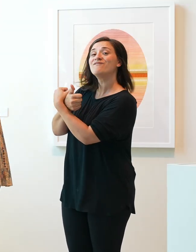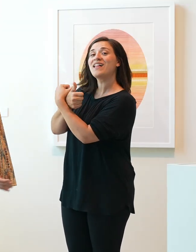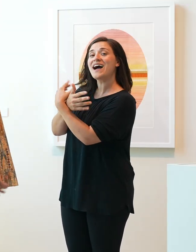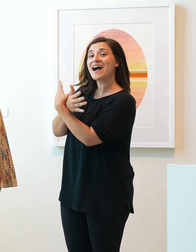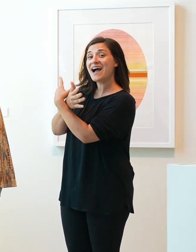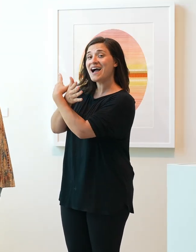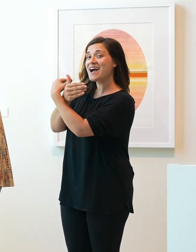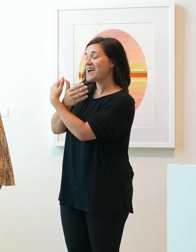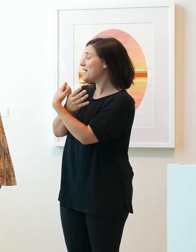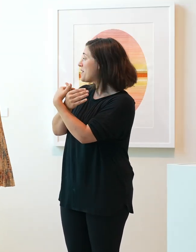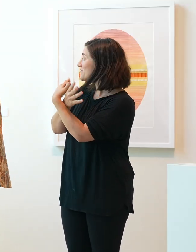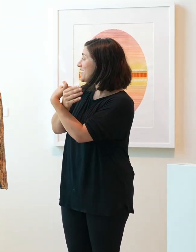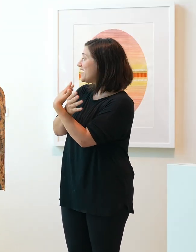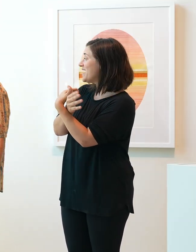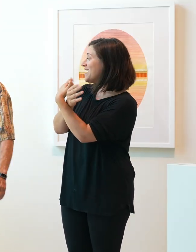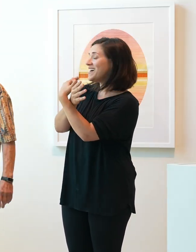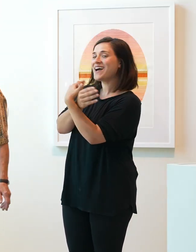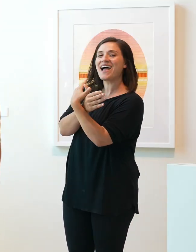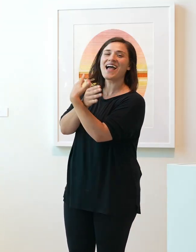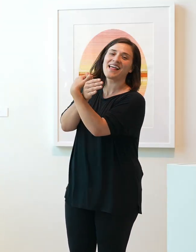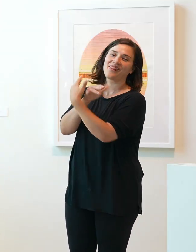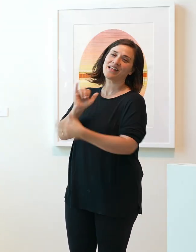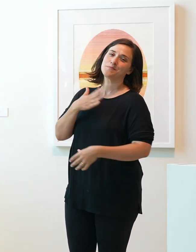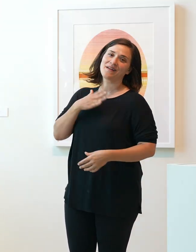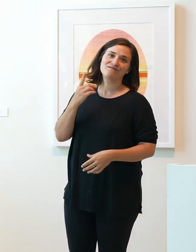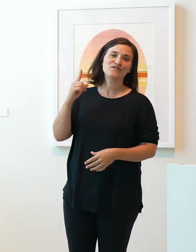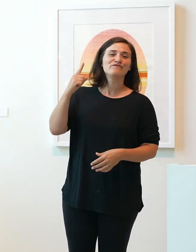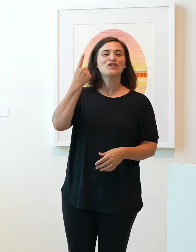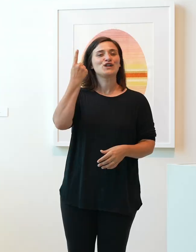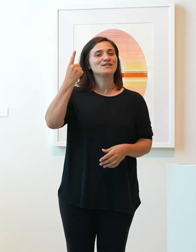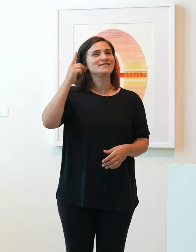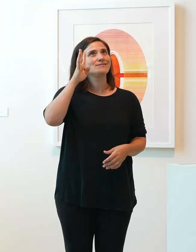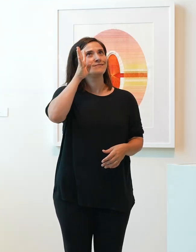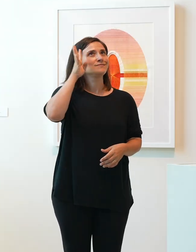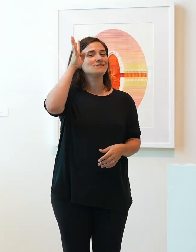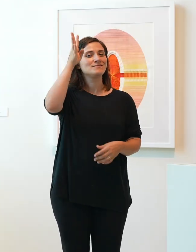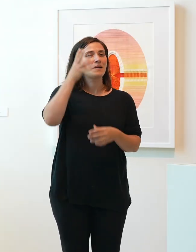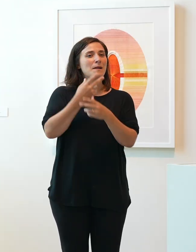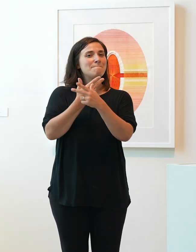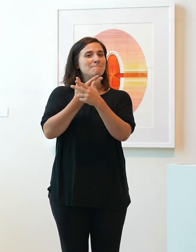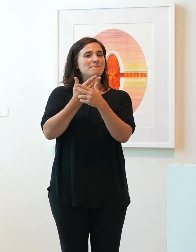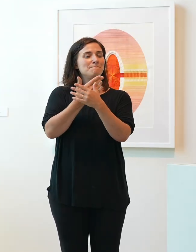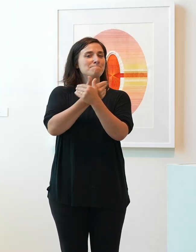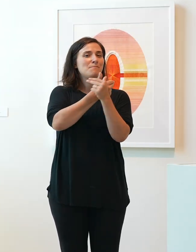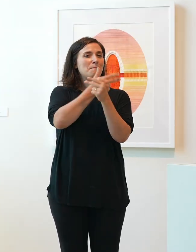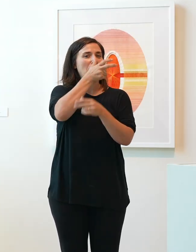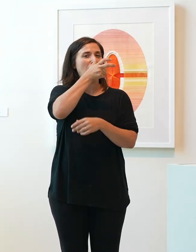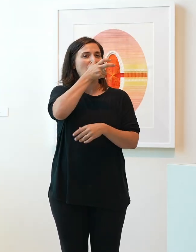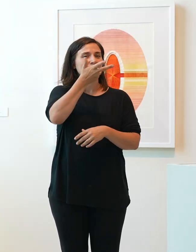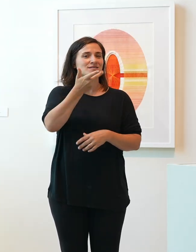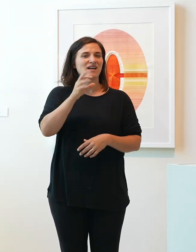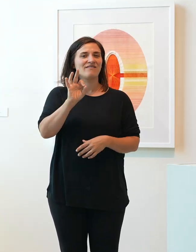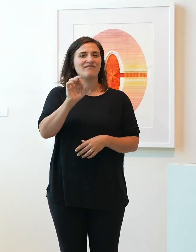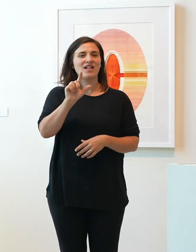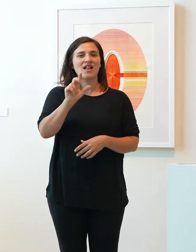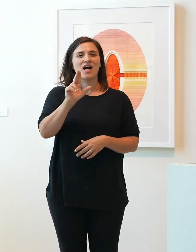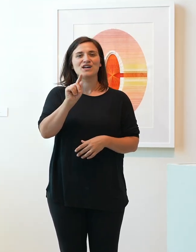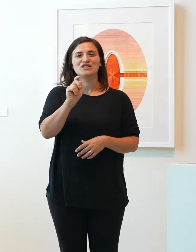the first flutterbug one, and had to think of some name. I couldn't call it a